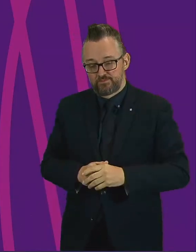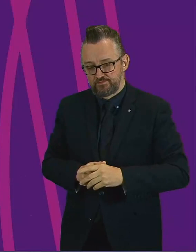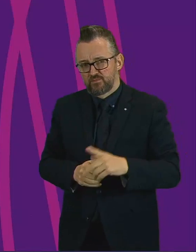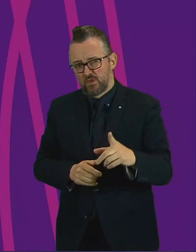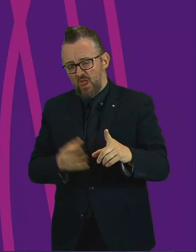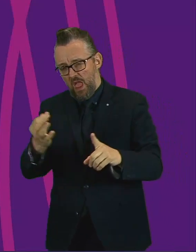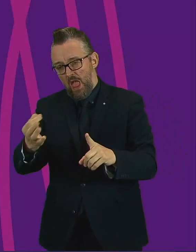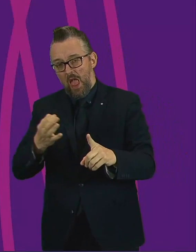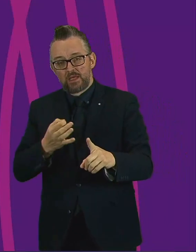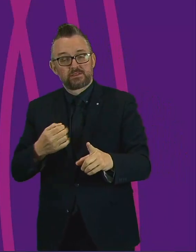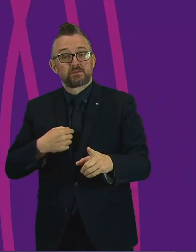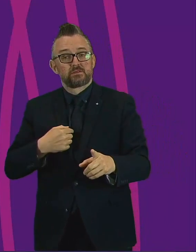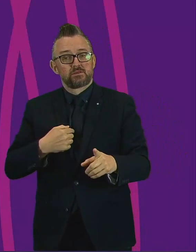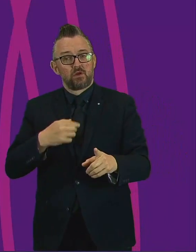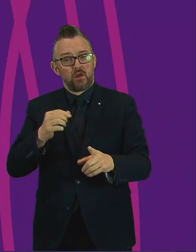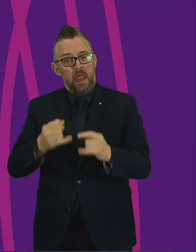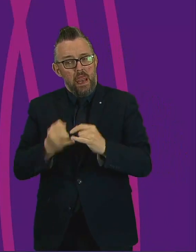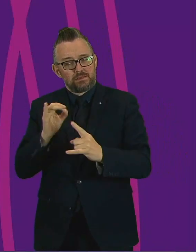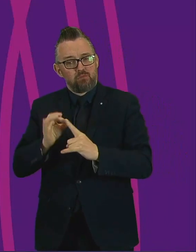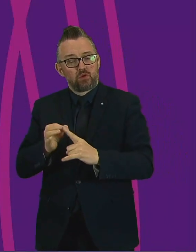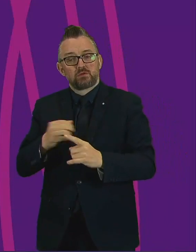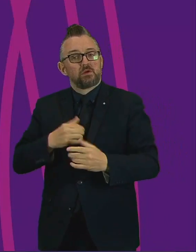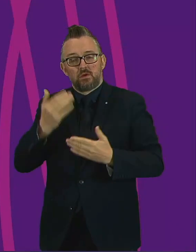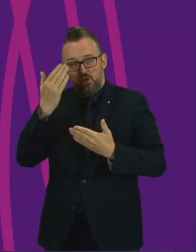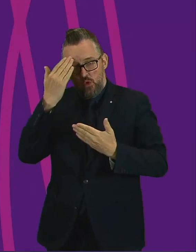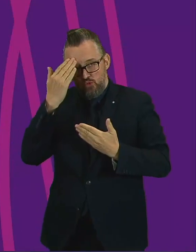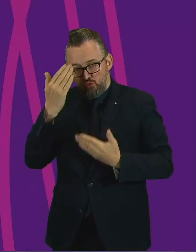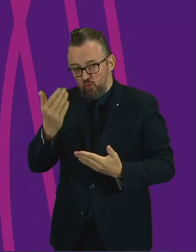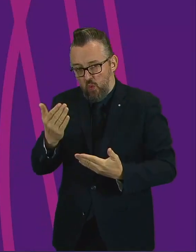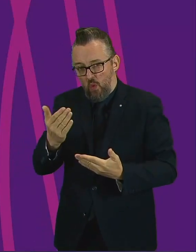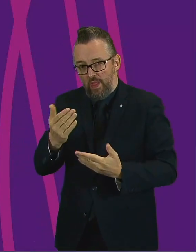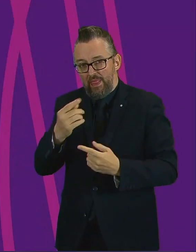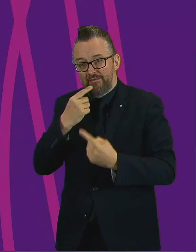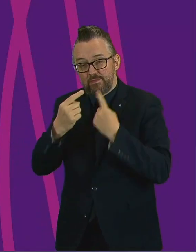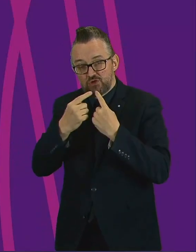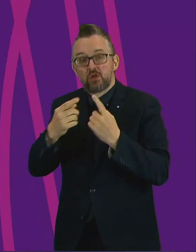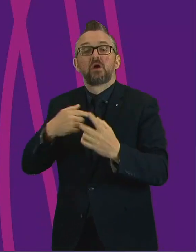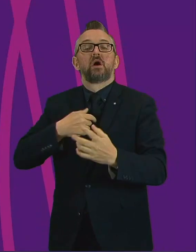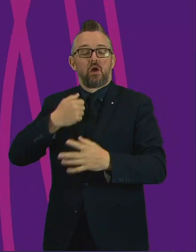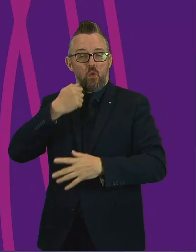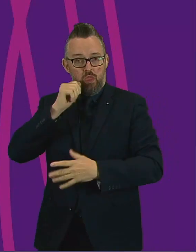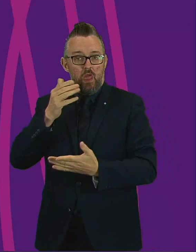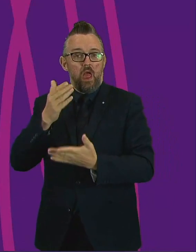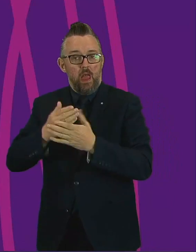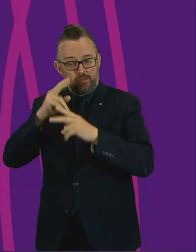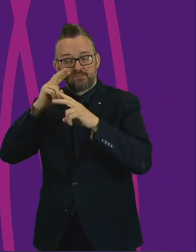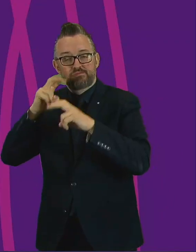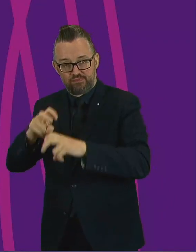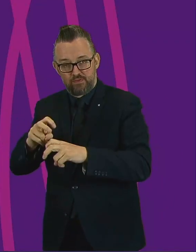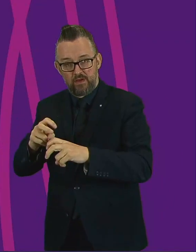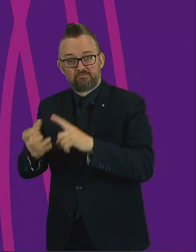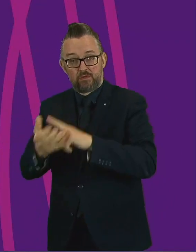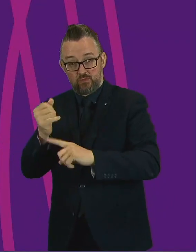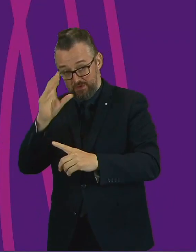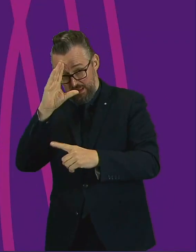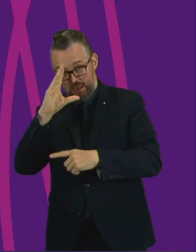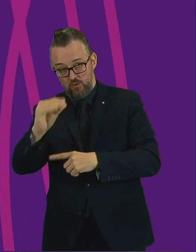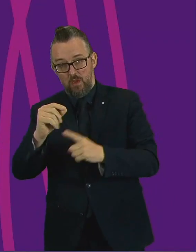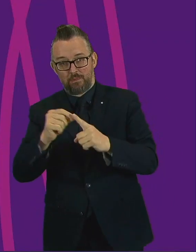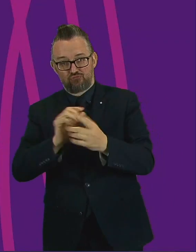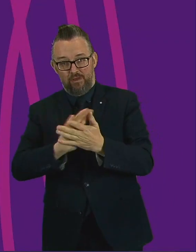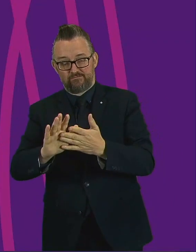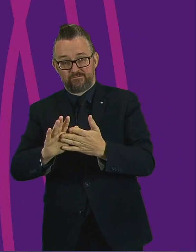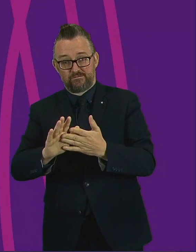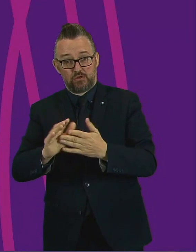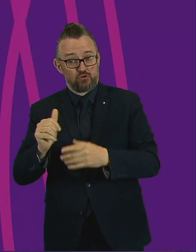last point, I'm not able to give that answer right now because I don't have that information, but I will undertake to look into that and come back to Patrick Harvey